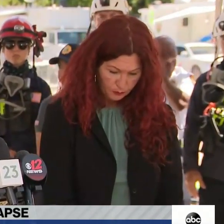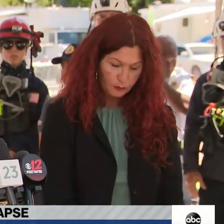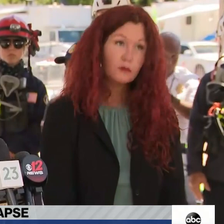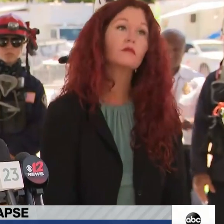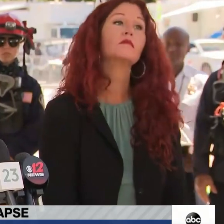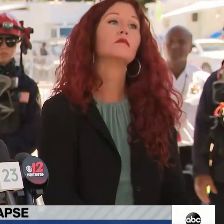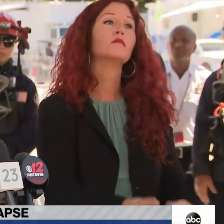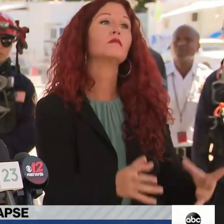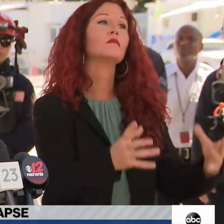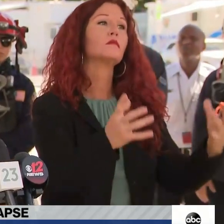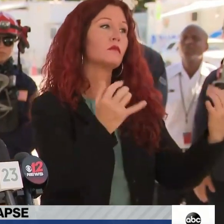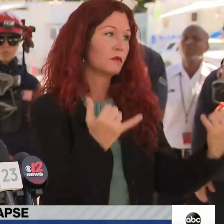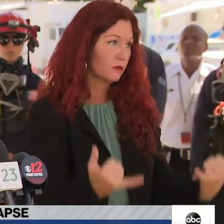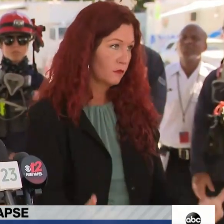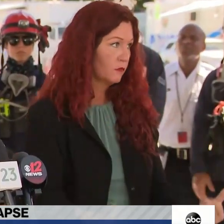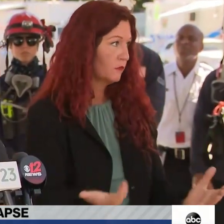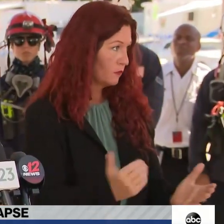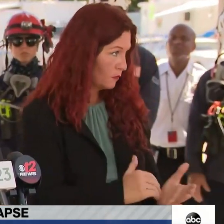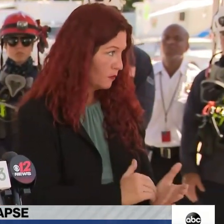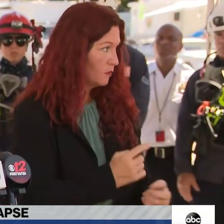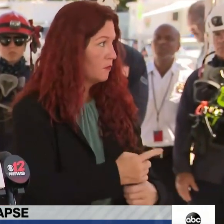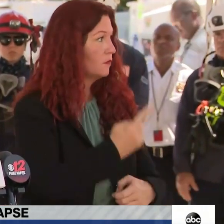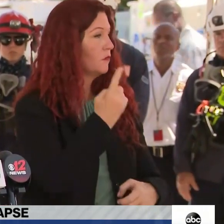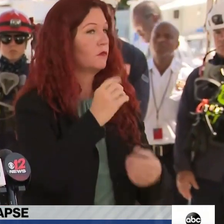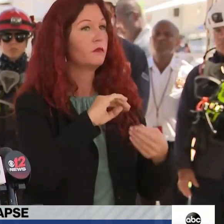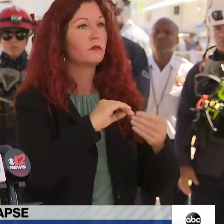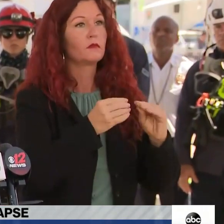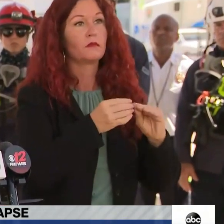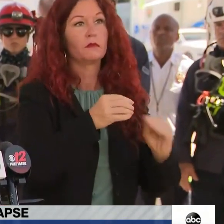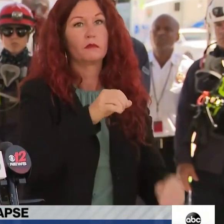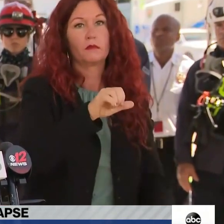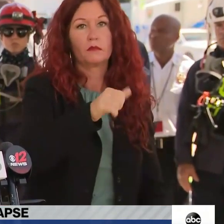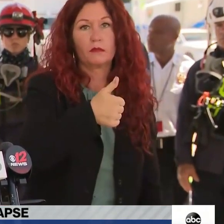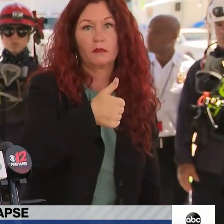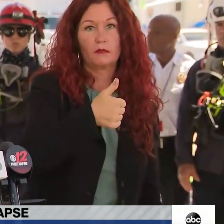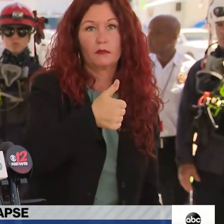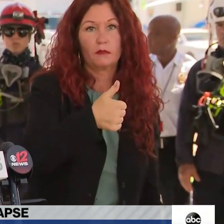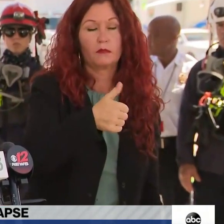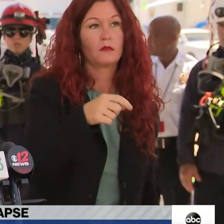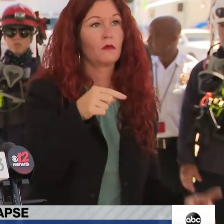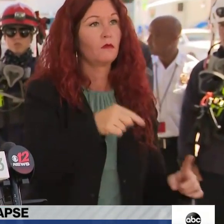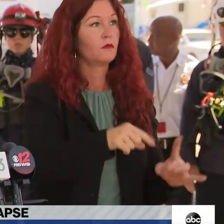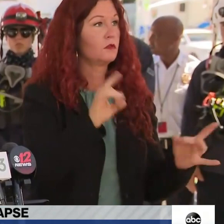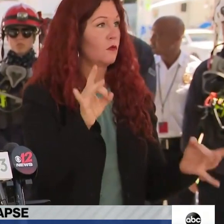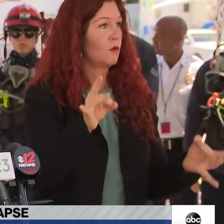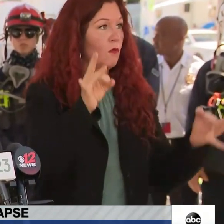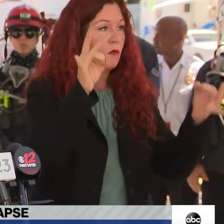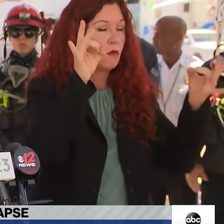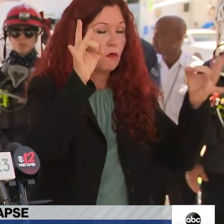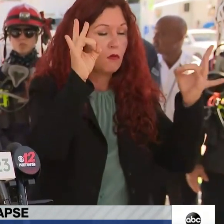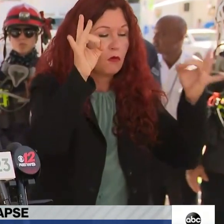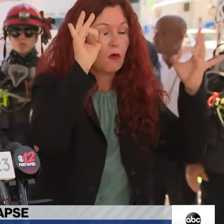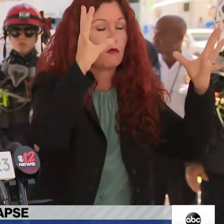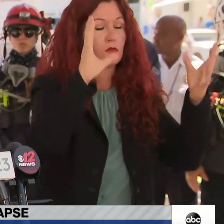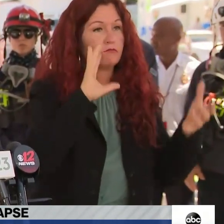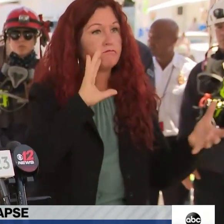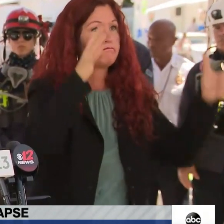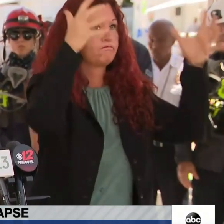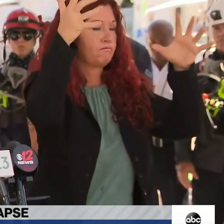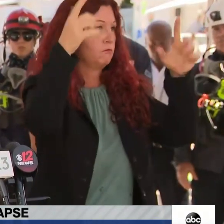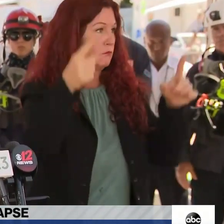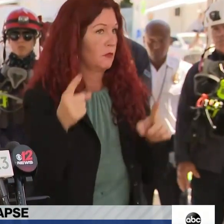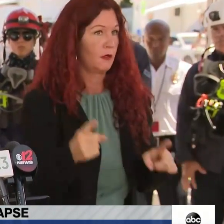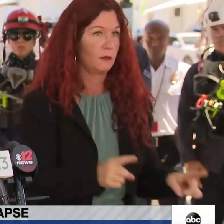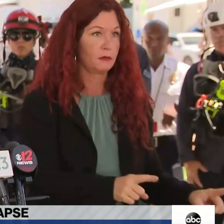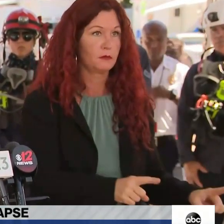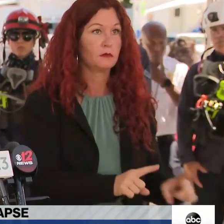Here we are. It's day 10 of this unthinkable tragedy. I'm extremely proud to be joined